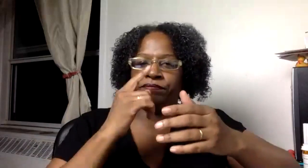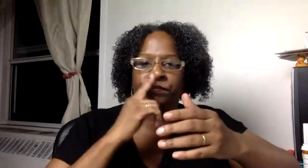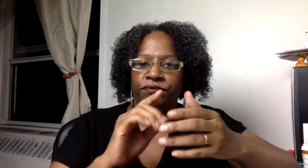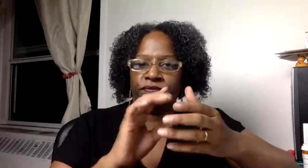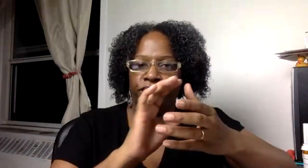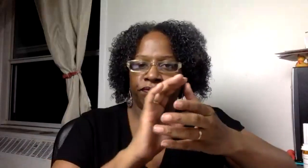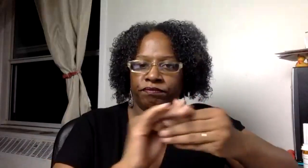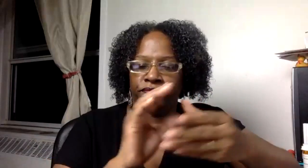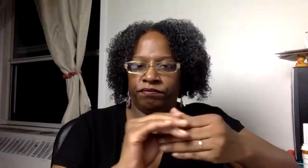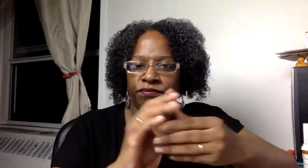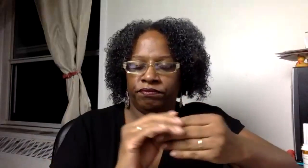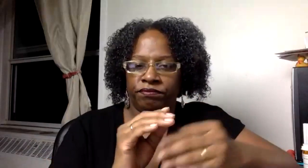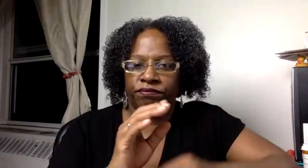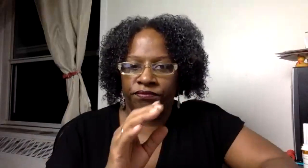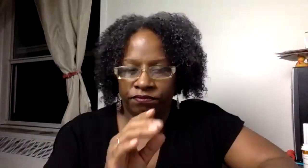Marceletta is saying, thank you, Divya, for that comment.